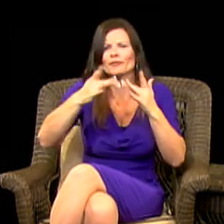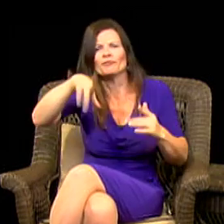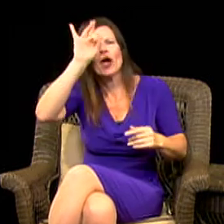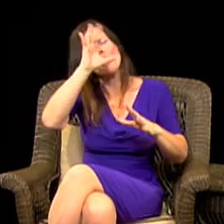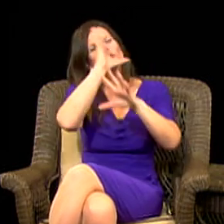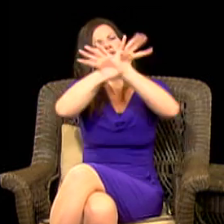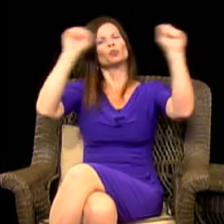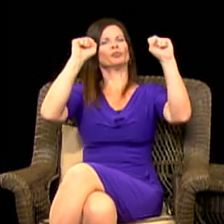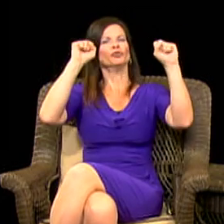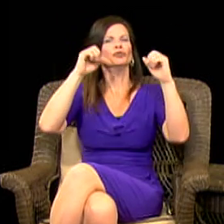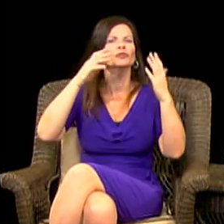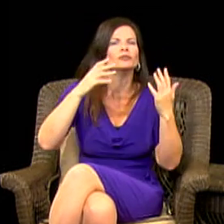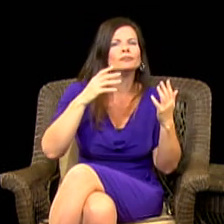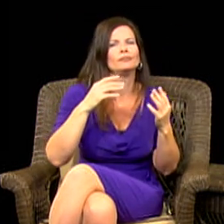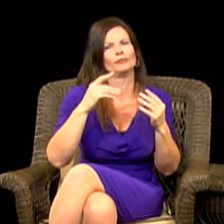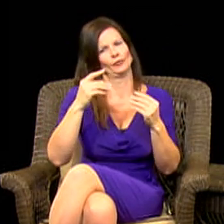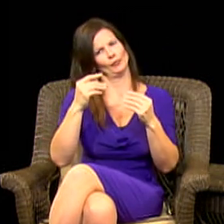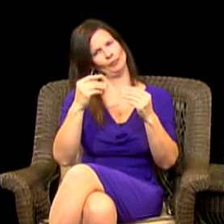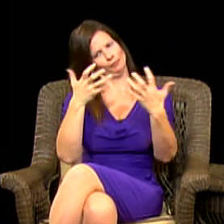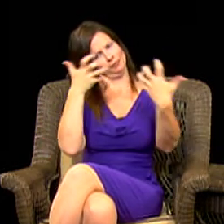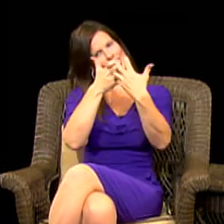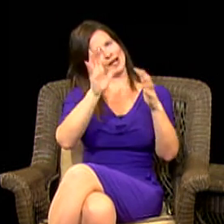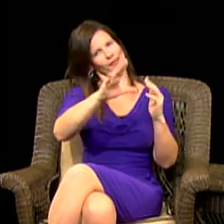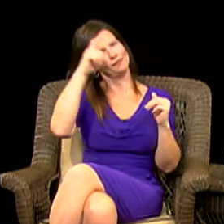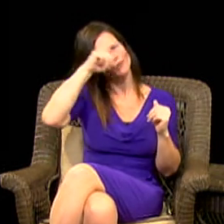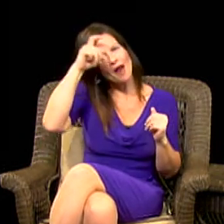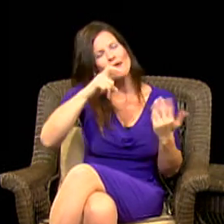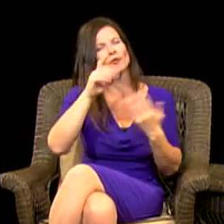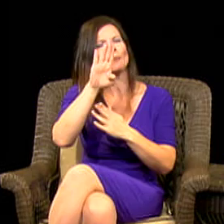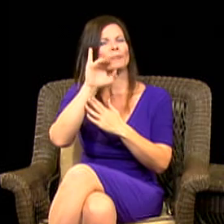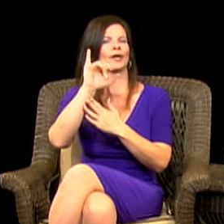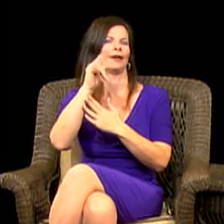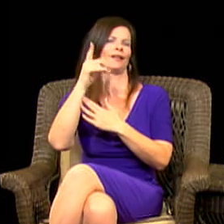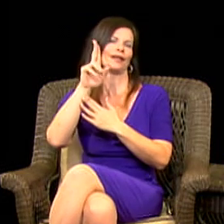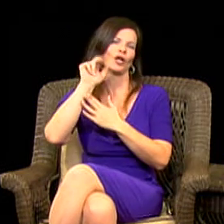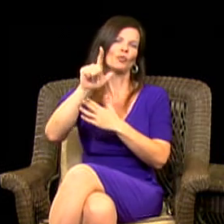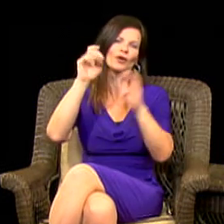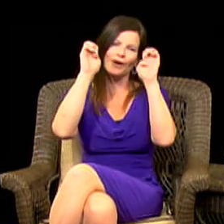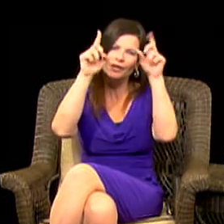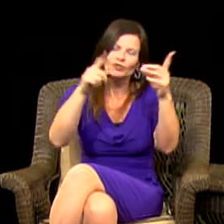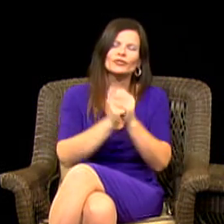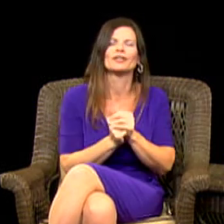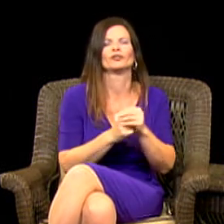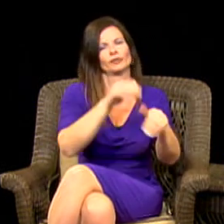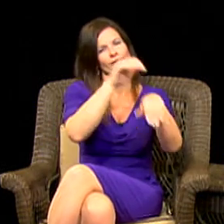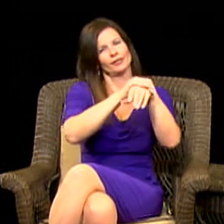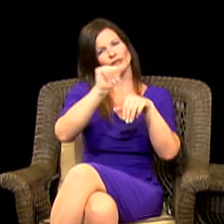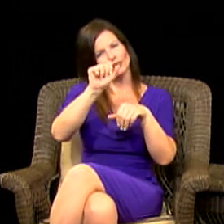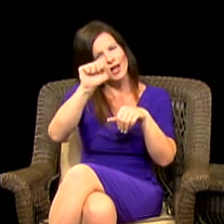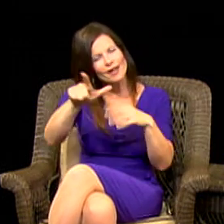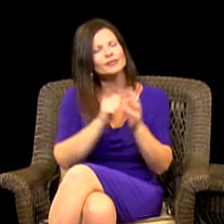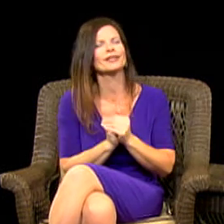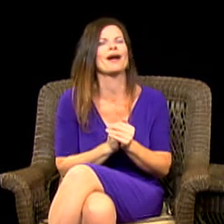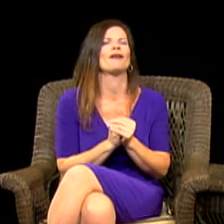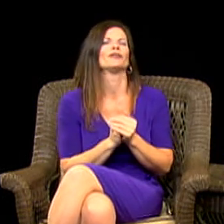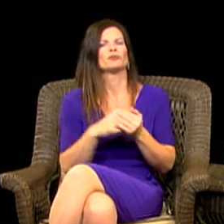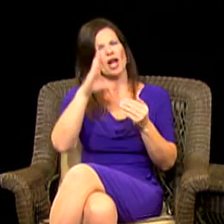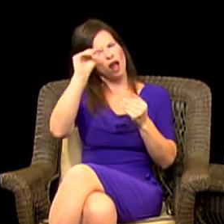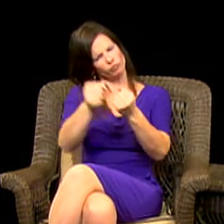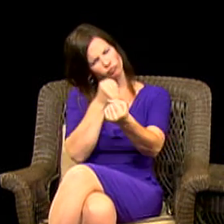deaf and use sign language. Certain schools are in the process of finding a new CEO and superintendent, and